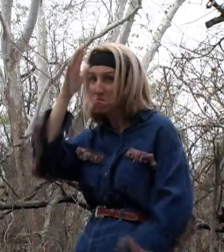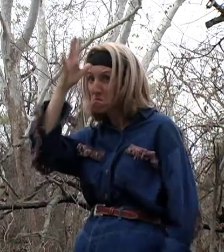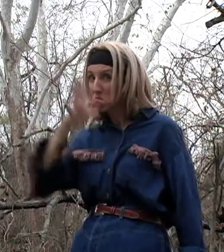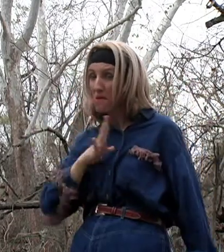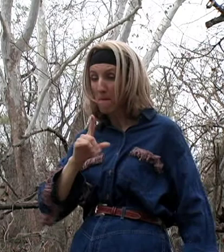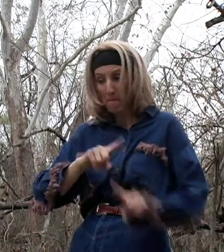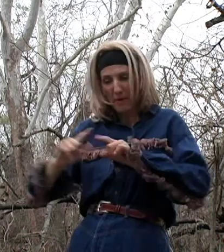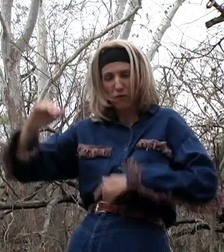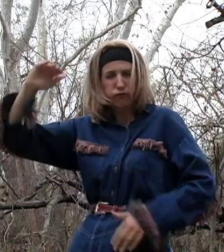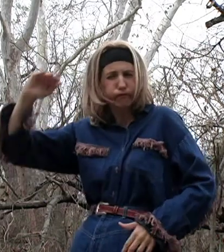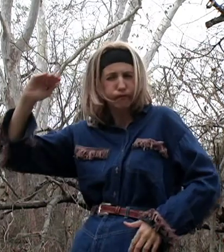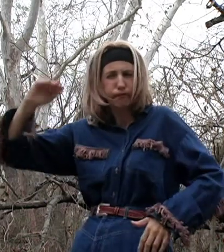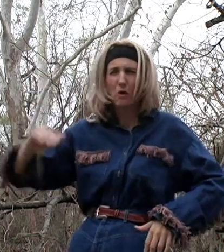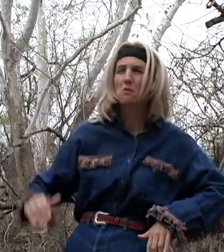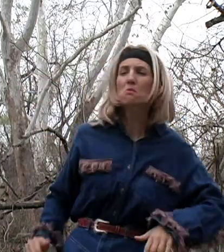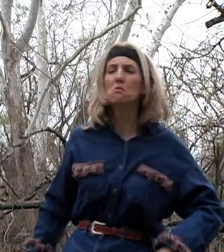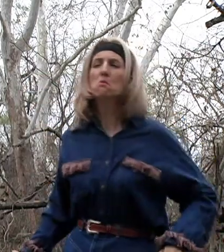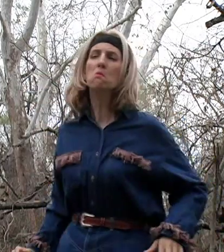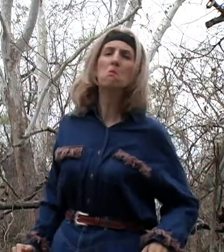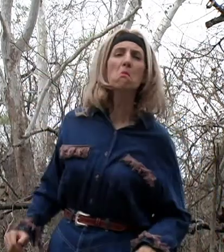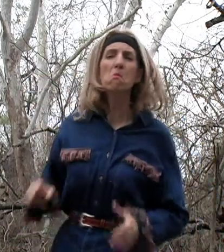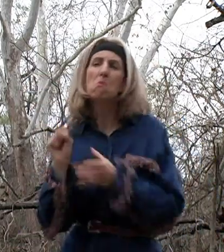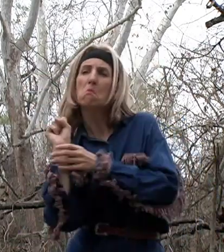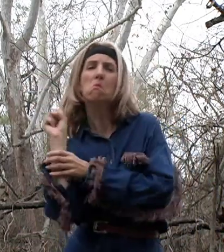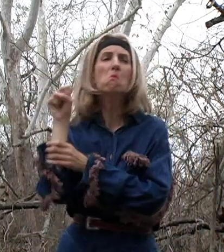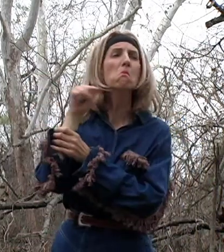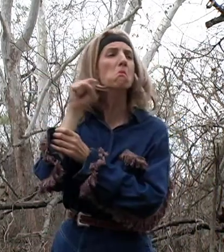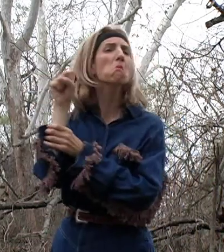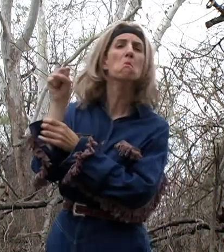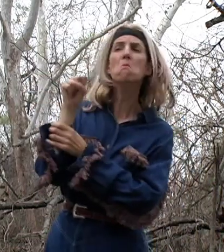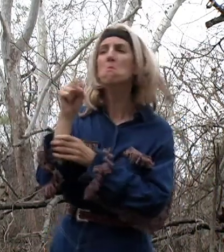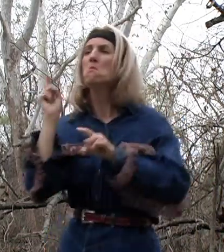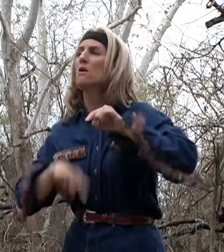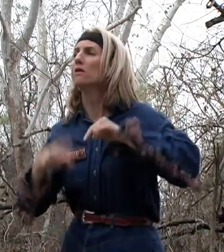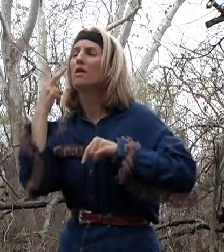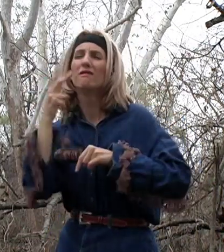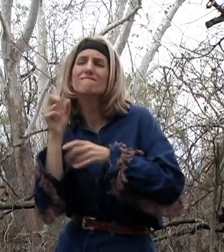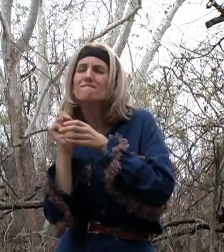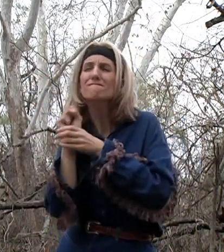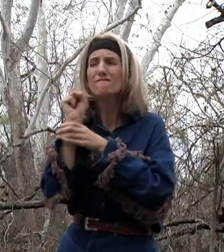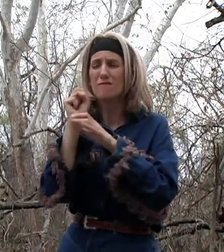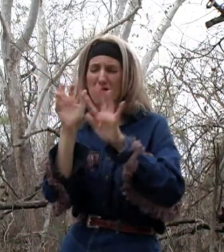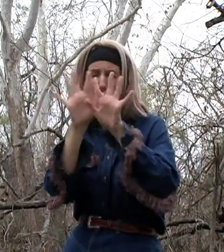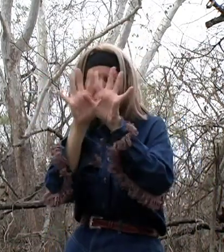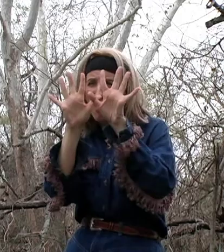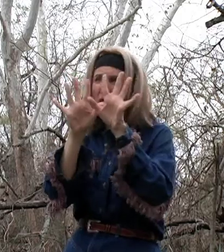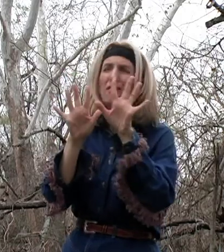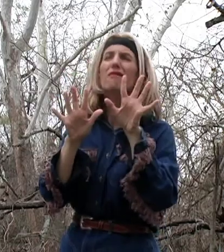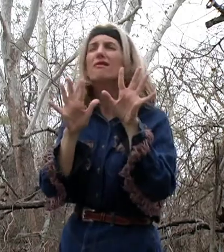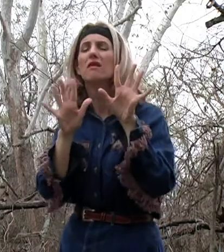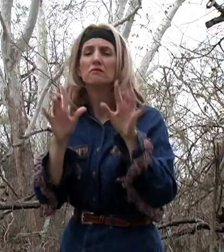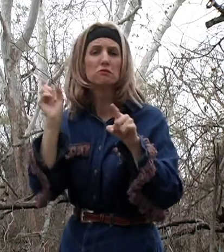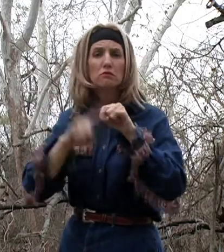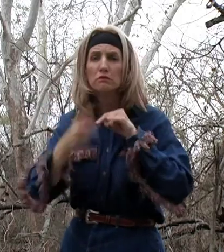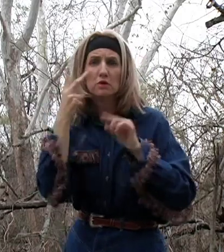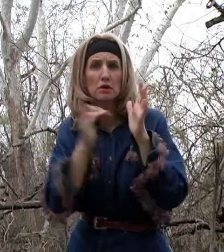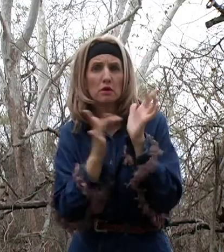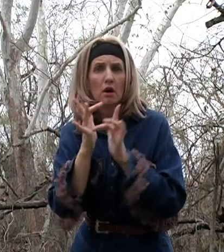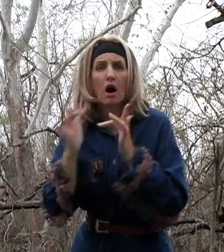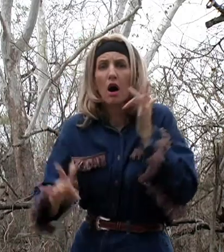crowd, and he was such a little man. He was so short, and he tried to lift his head above the crowd, but he just couldn't see. He tried to lift his head over the people's